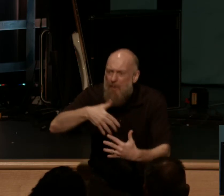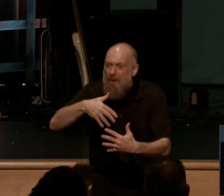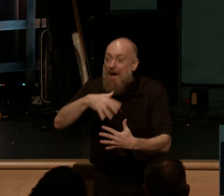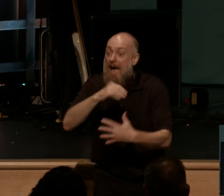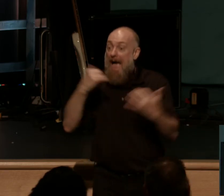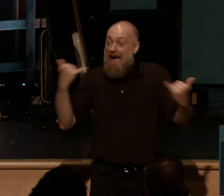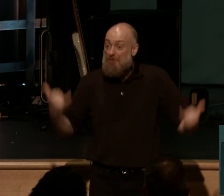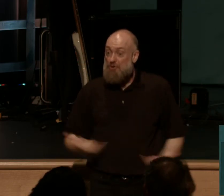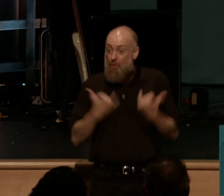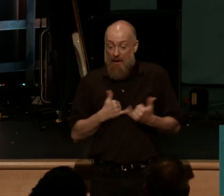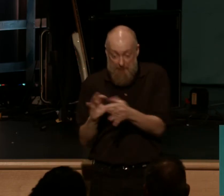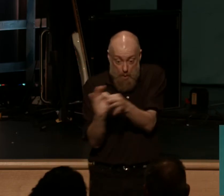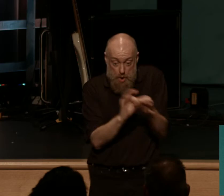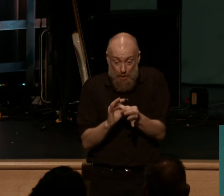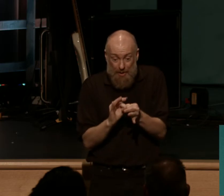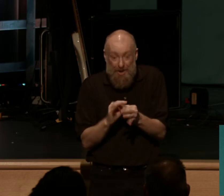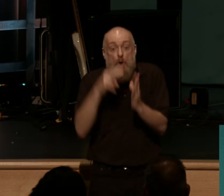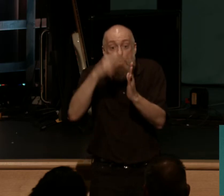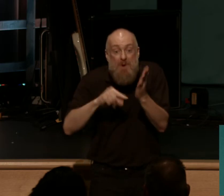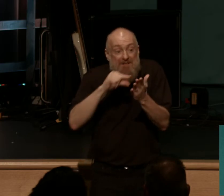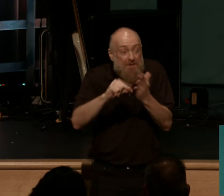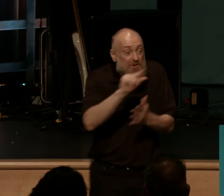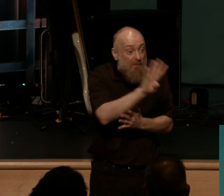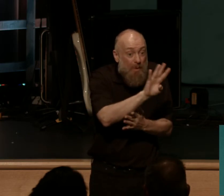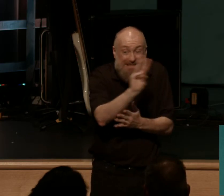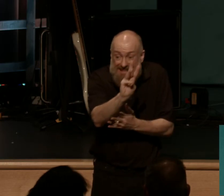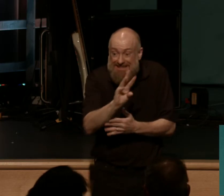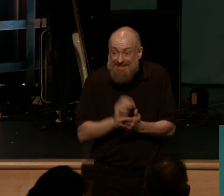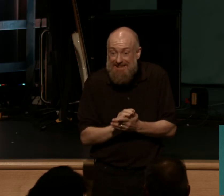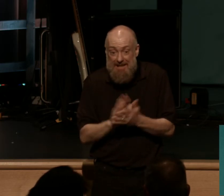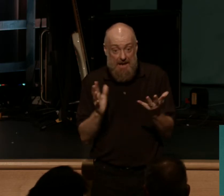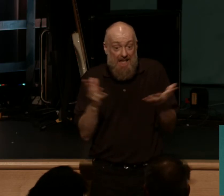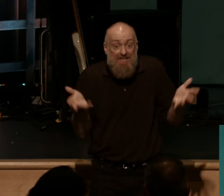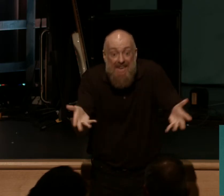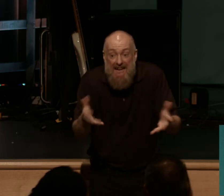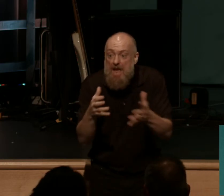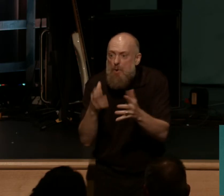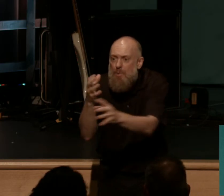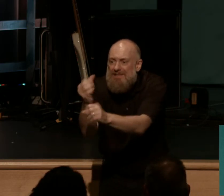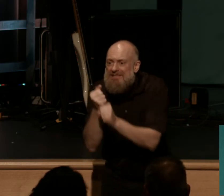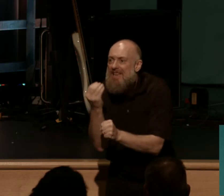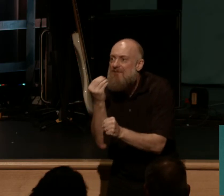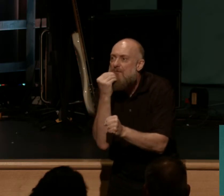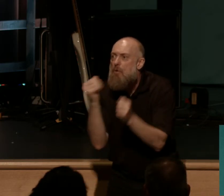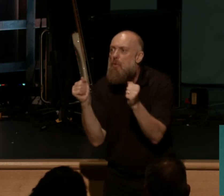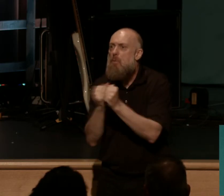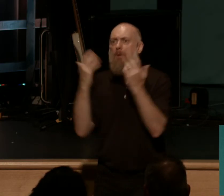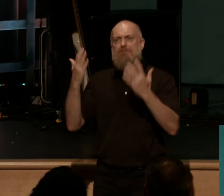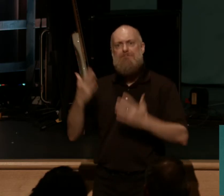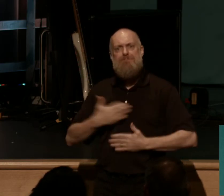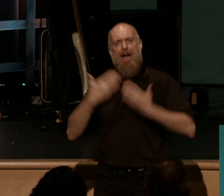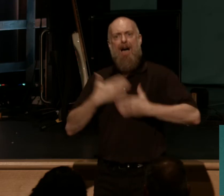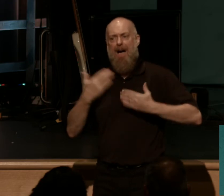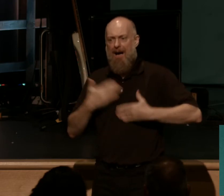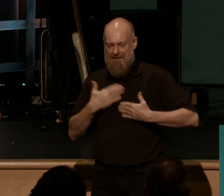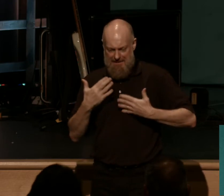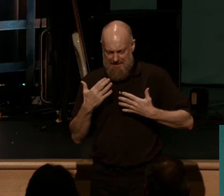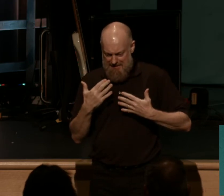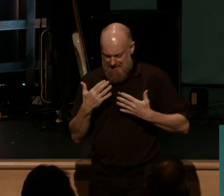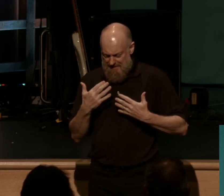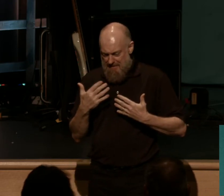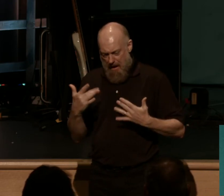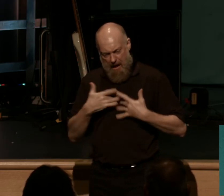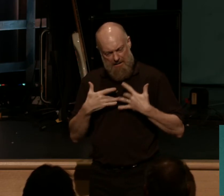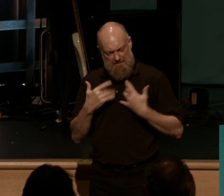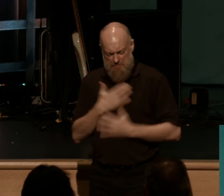the joyful unity. Look at verse 46. It says they receive their food with glad and generous